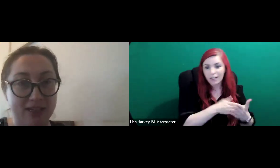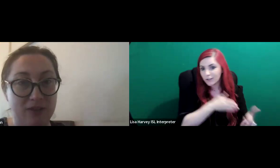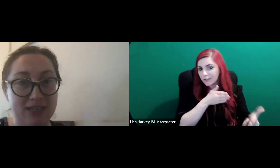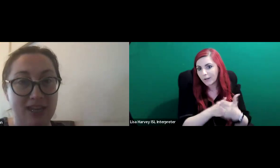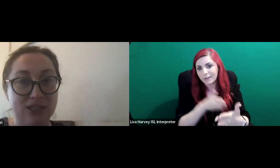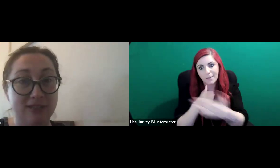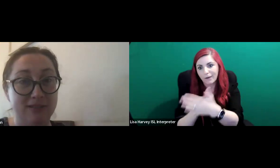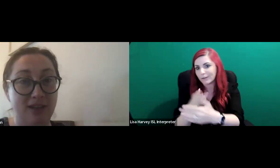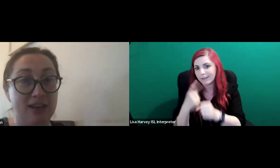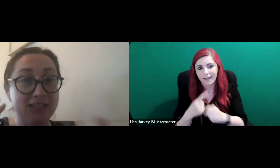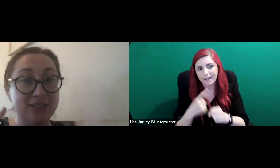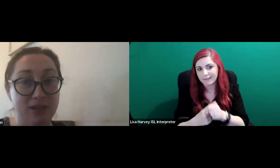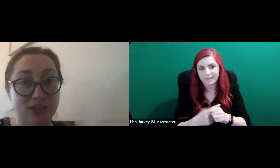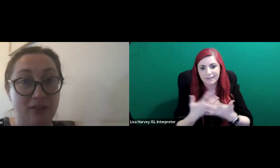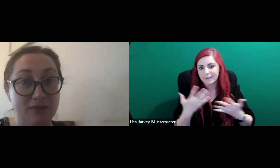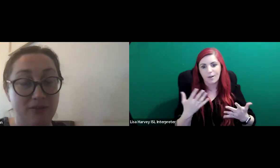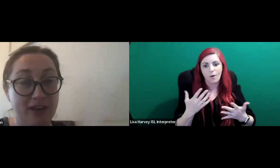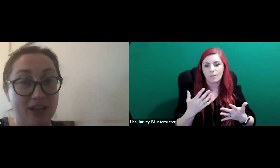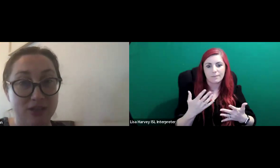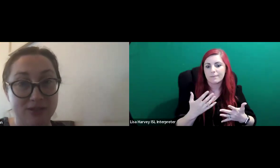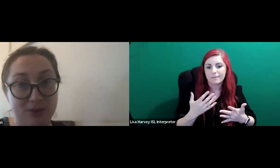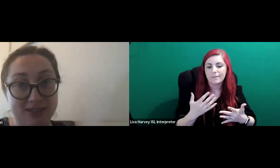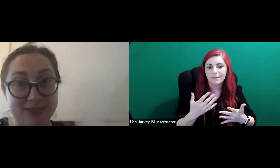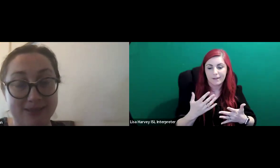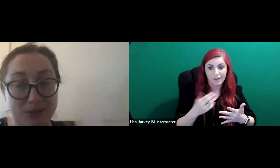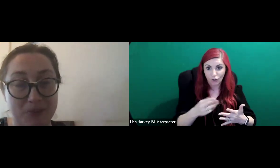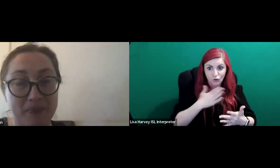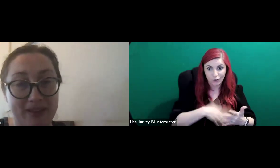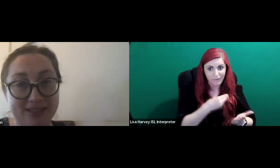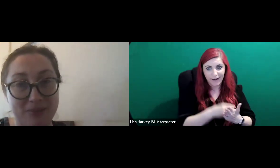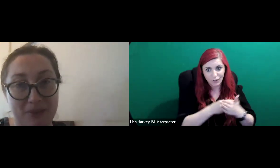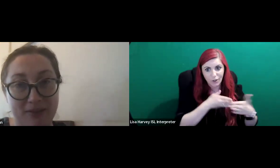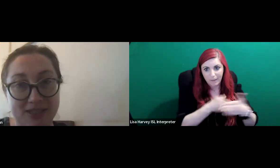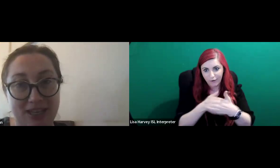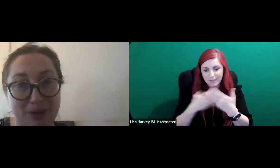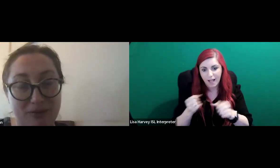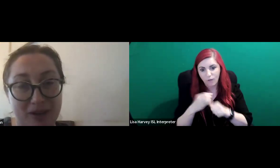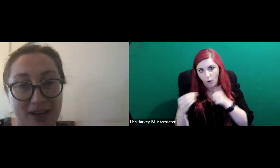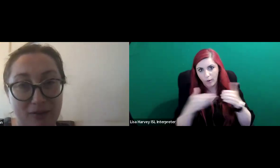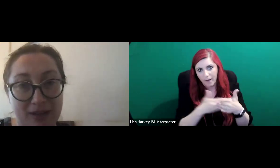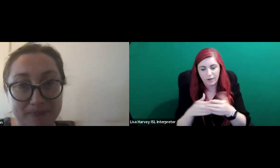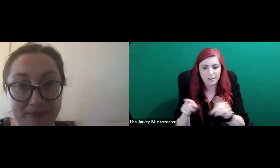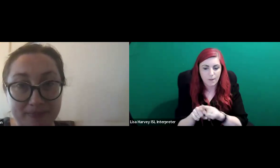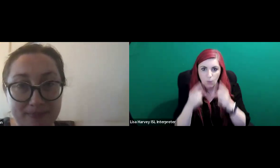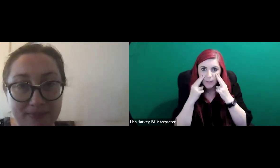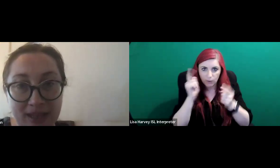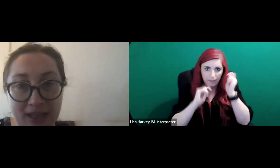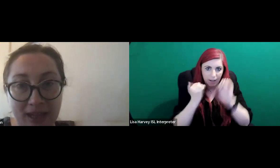bringing that kind of litigation, not least of which are financial resources. So that's something we have to think about very